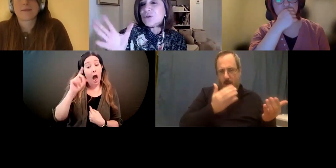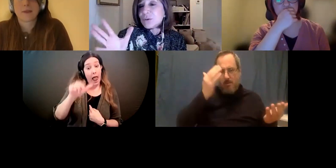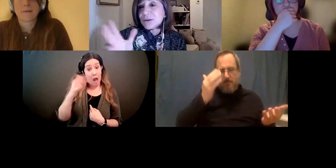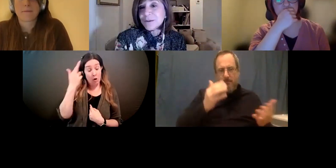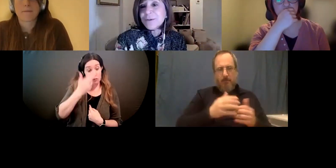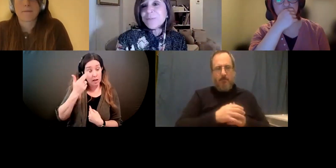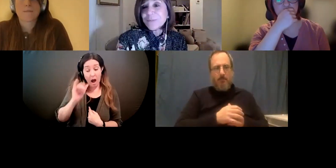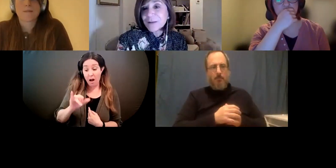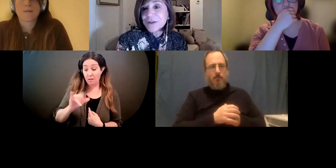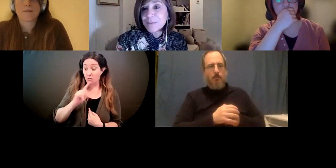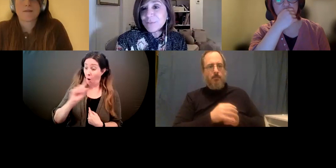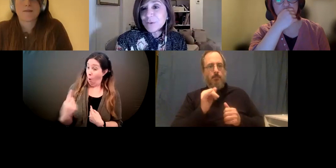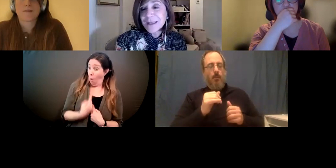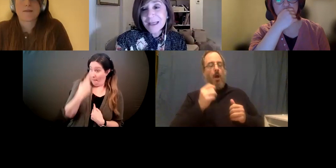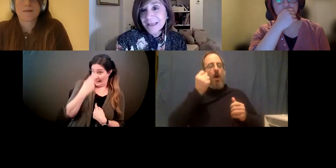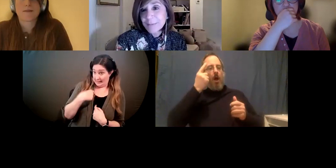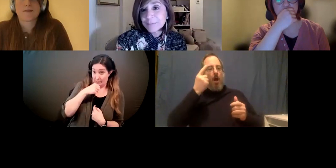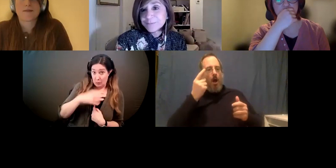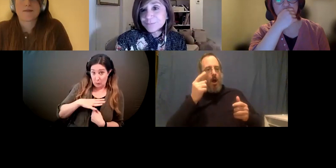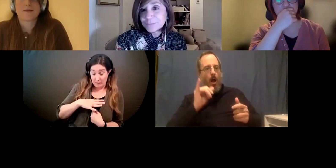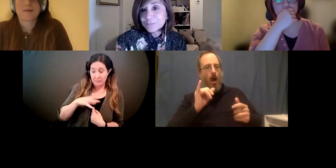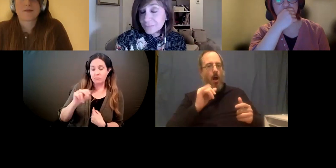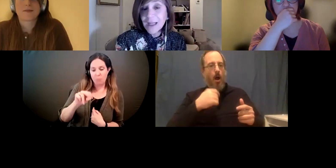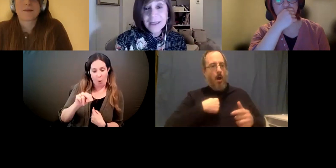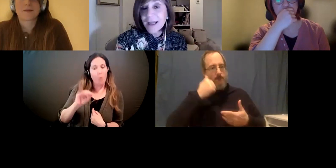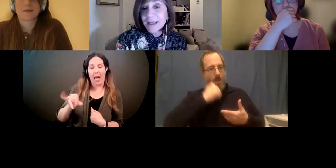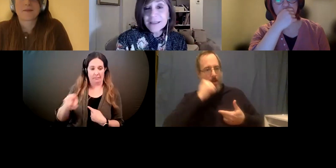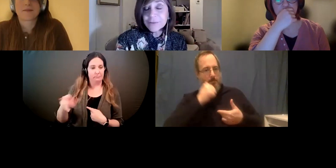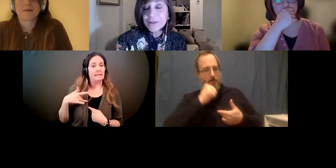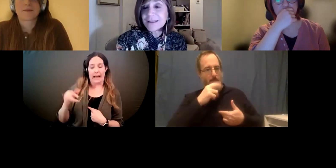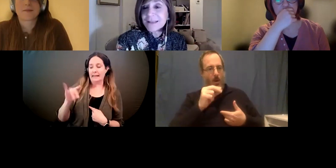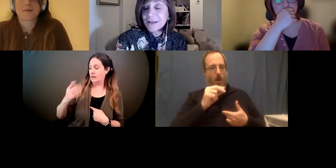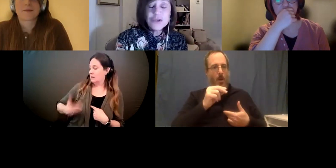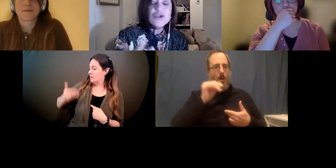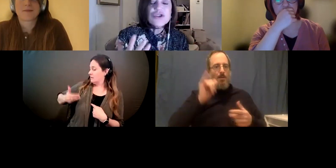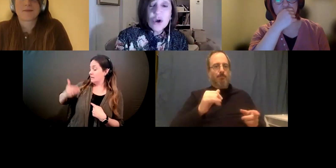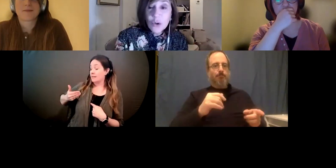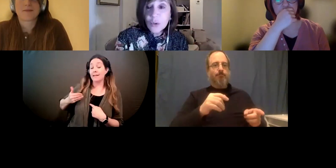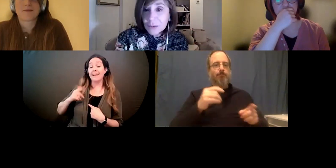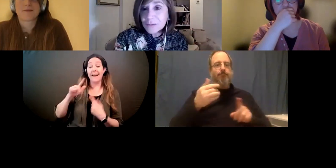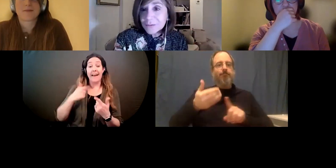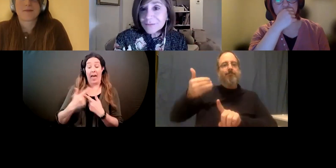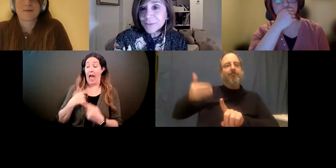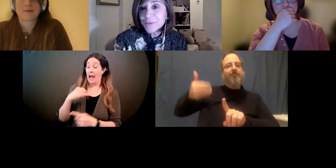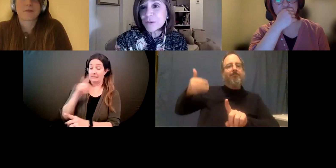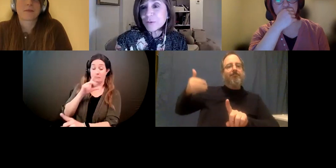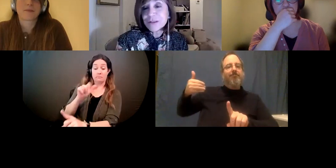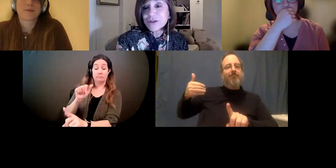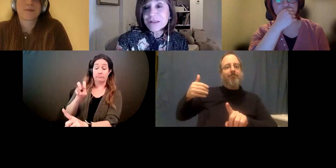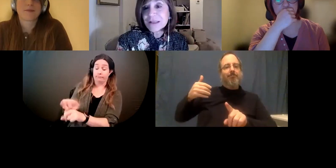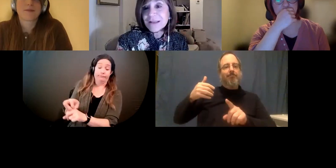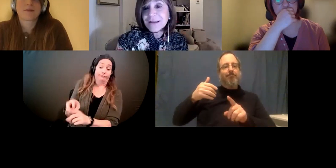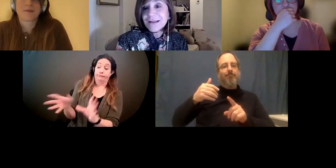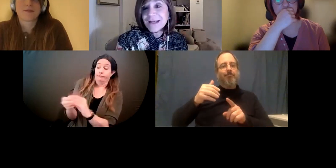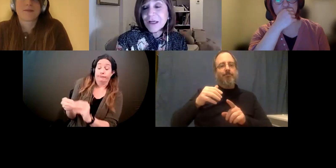to do just before my case came up. And I had tenure the next day because it was so